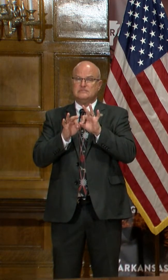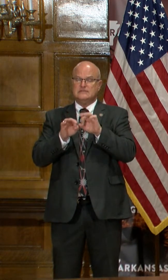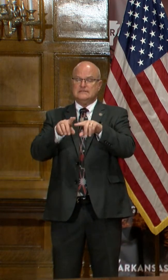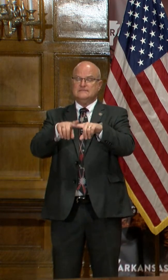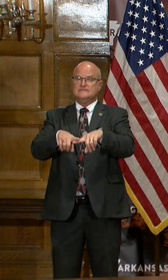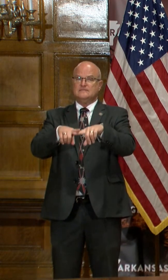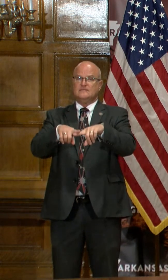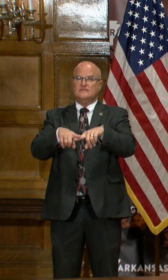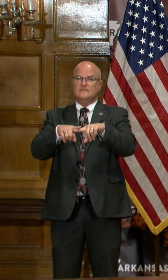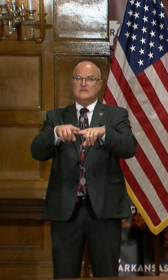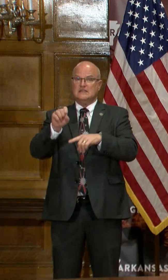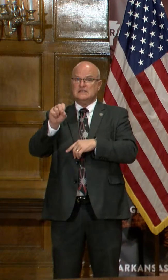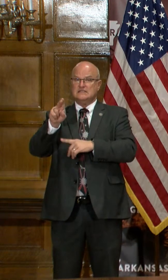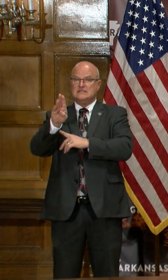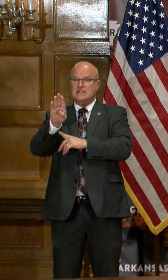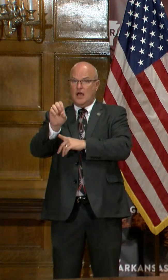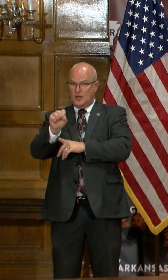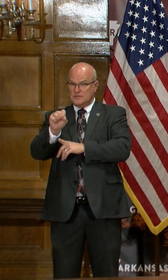rely upon